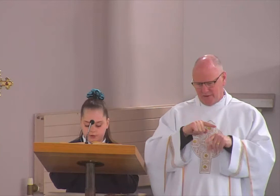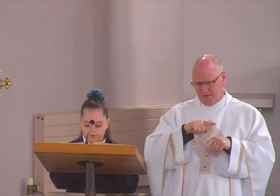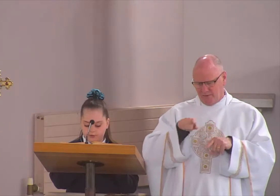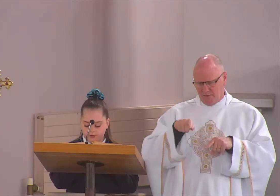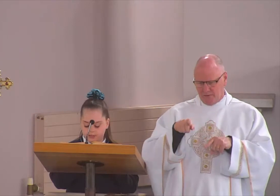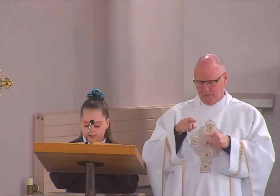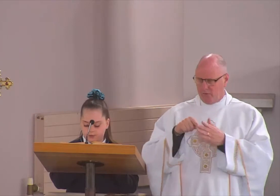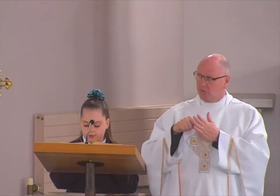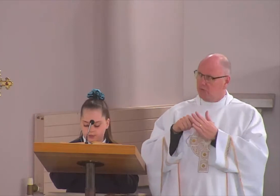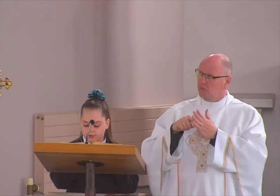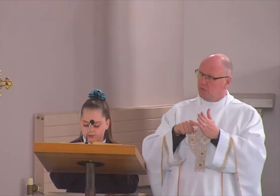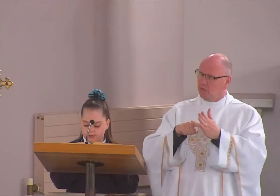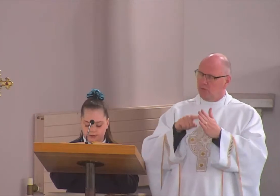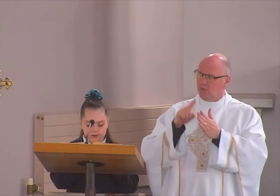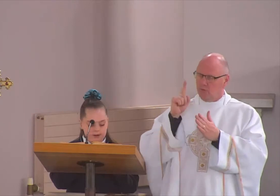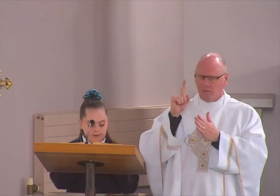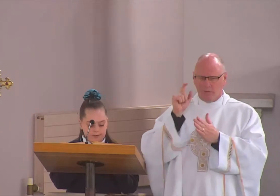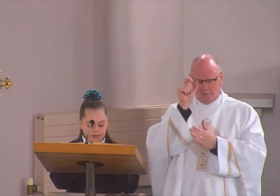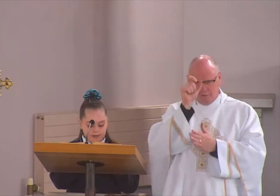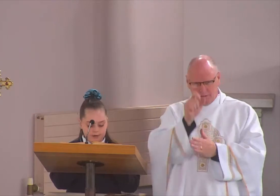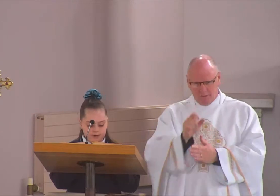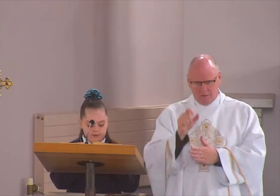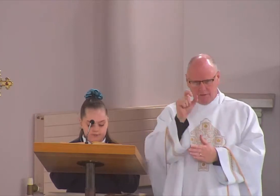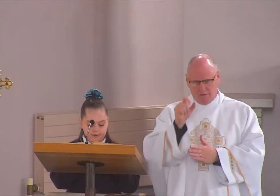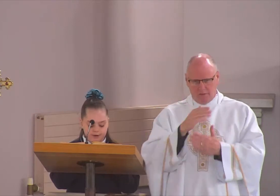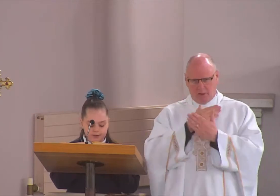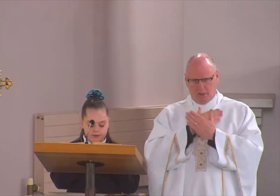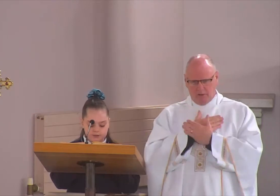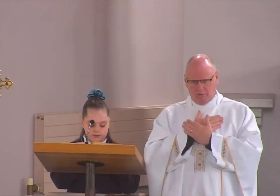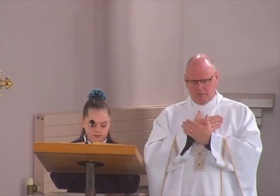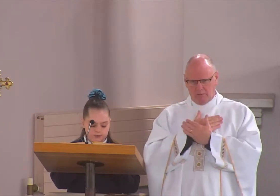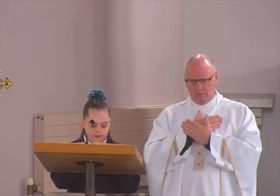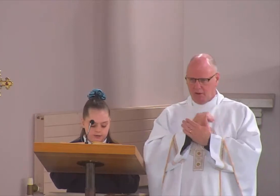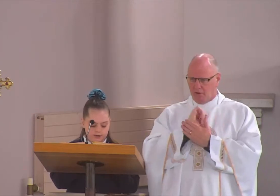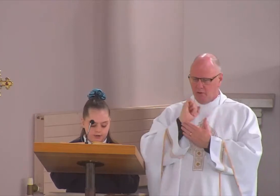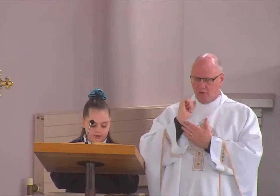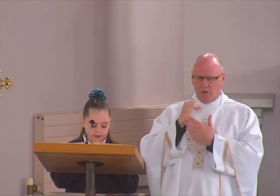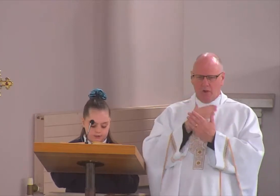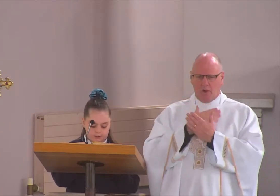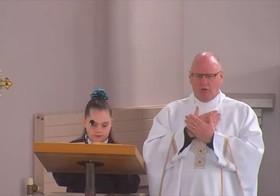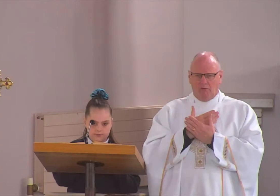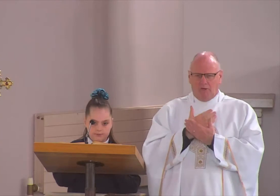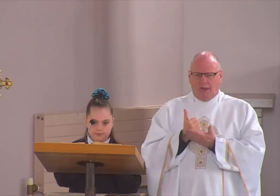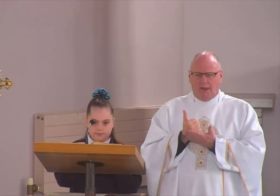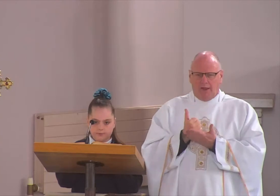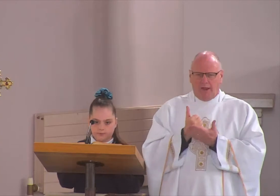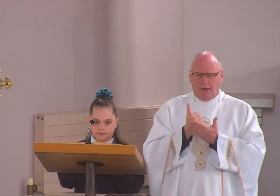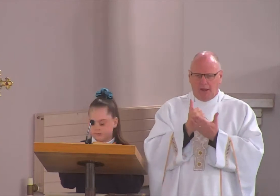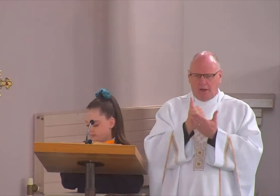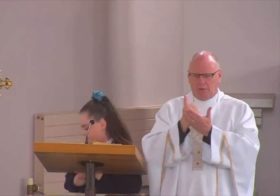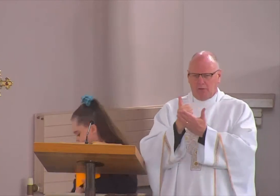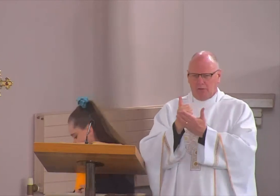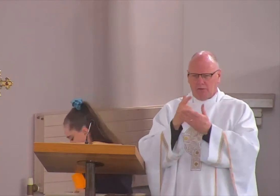you love every single person. May your love inspire us. Lord, hear us.